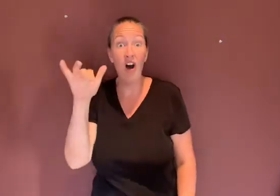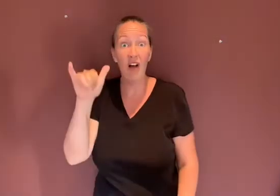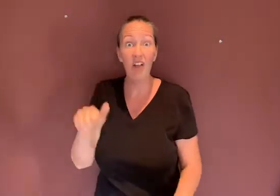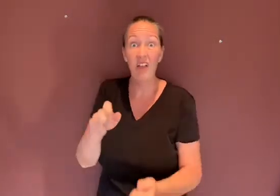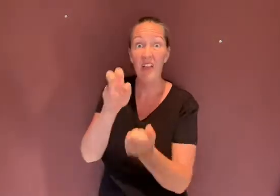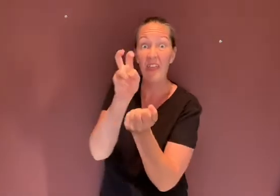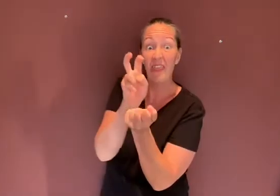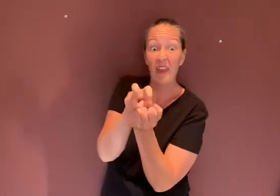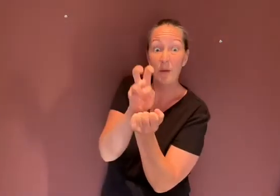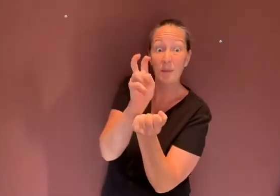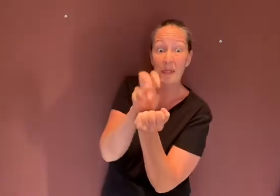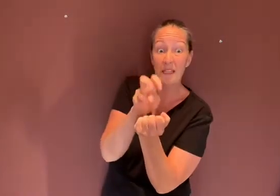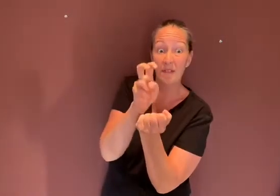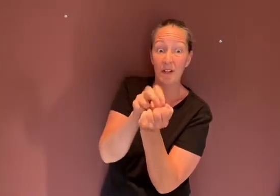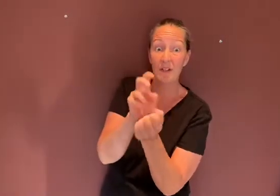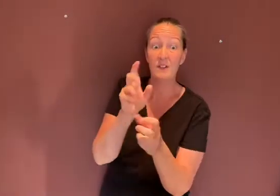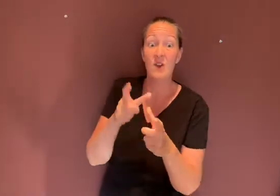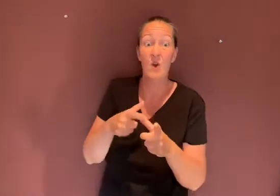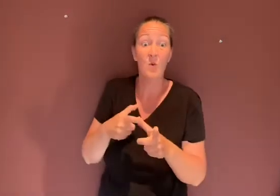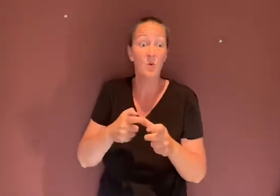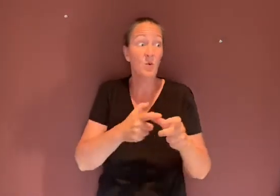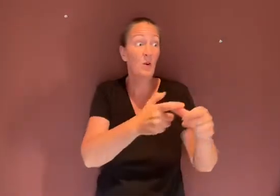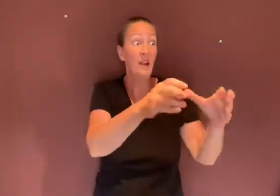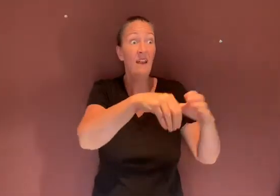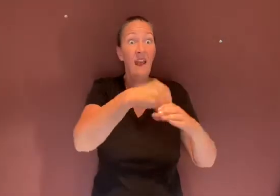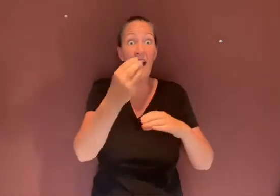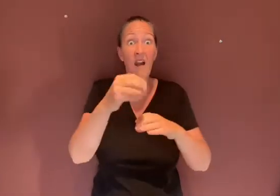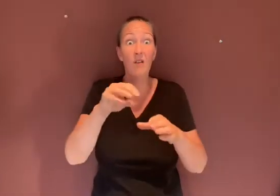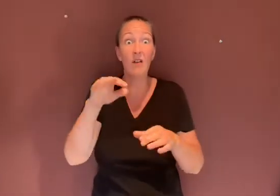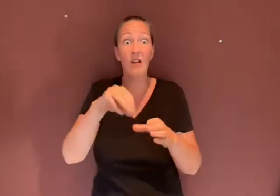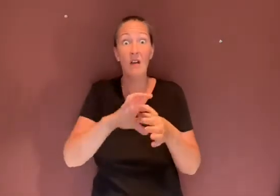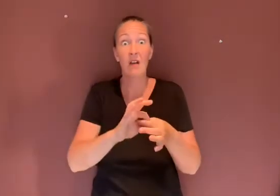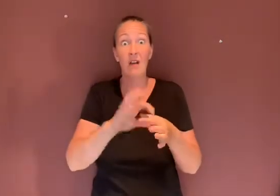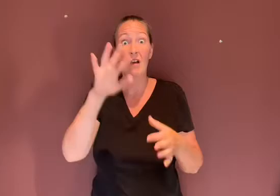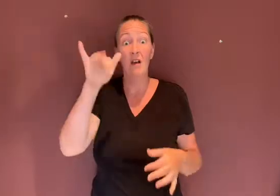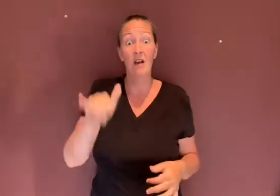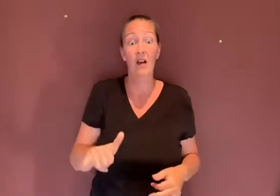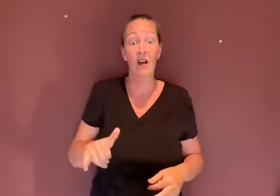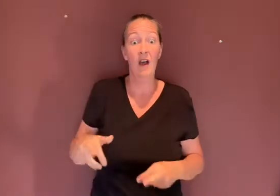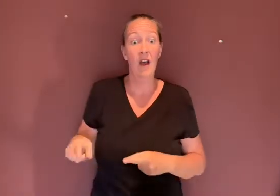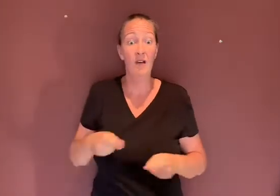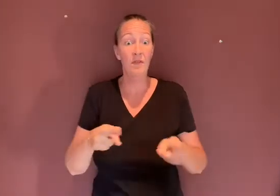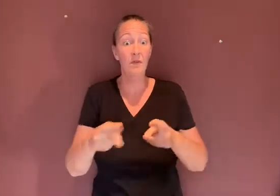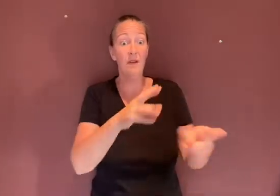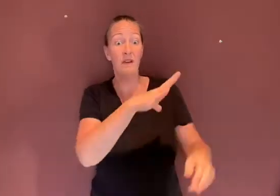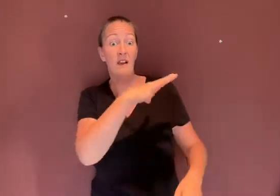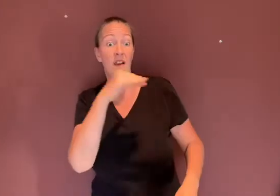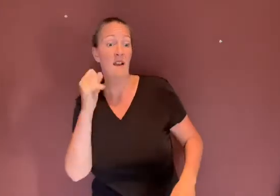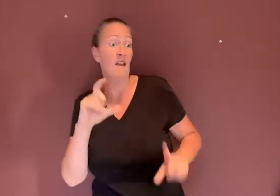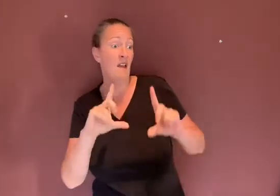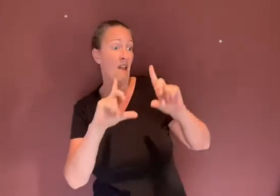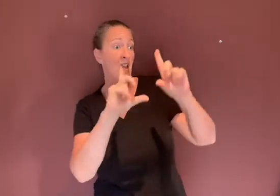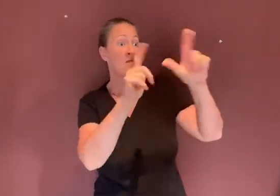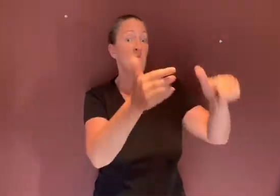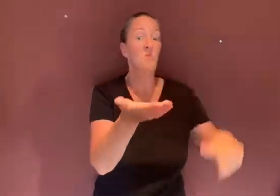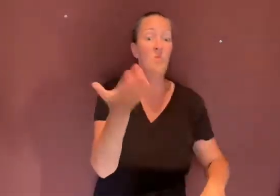All the beavers ran out of the river and